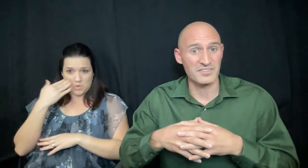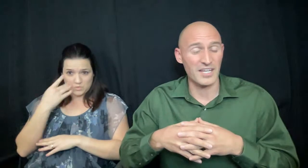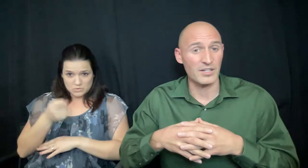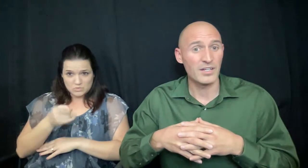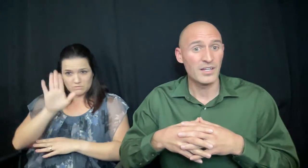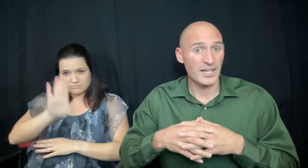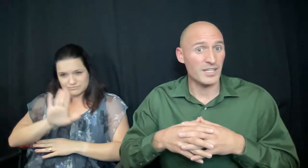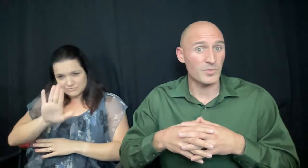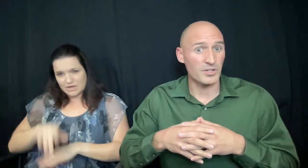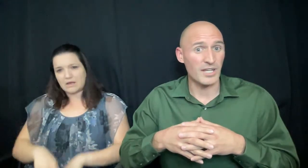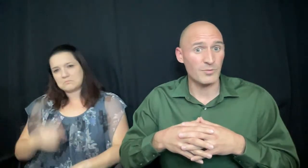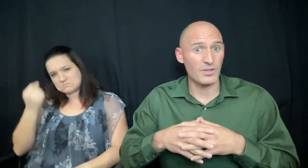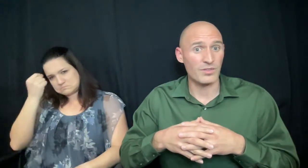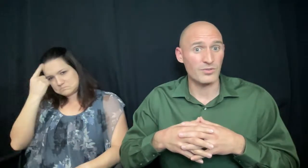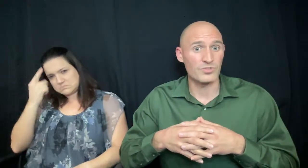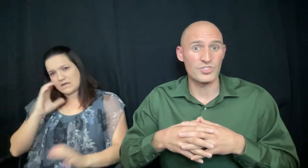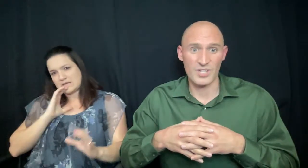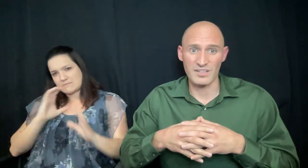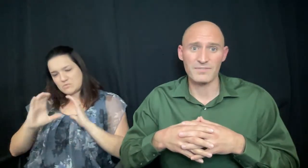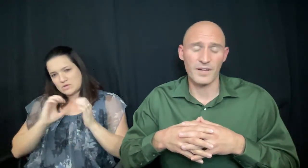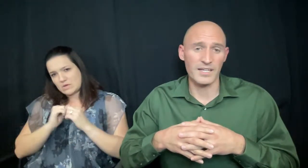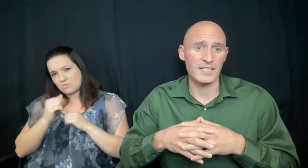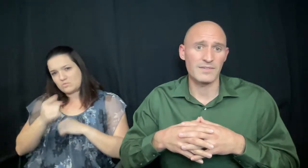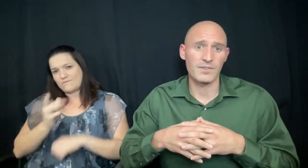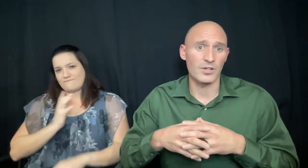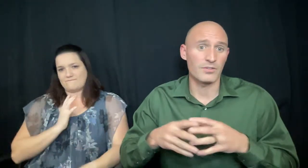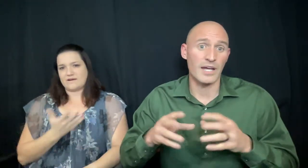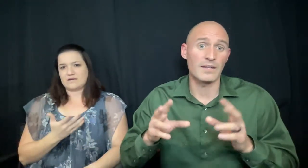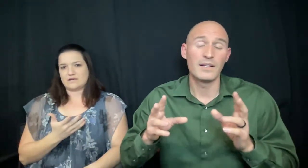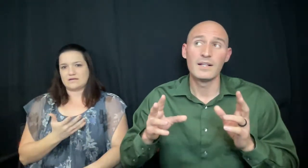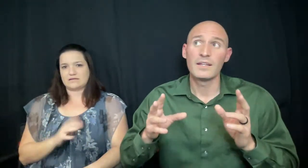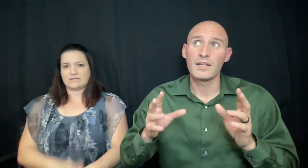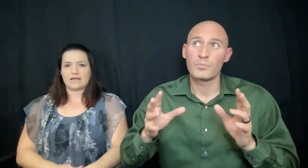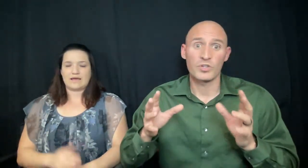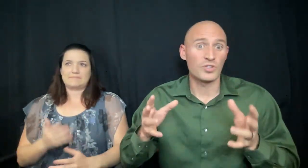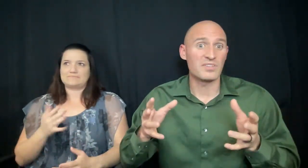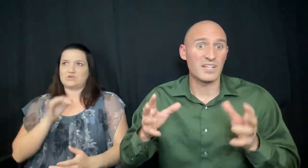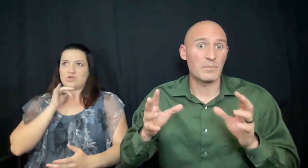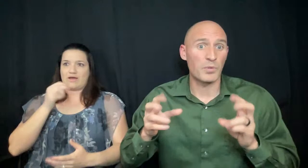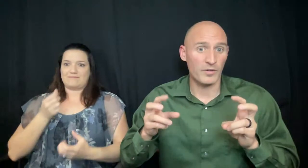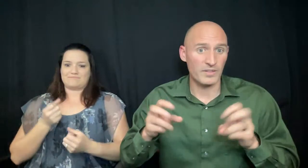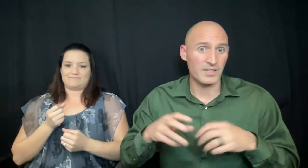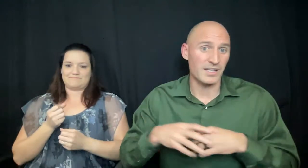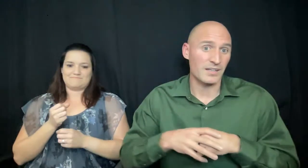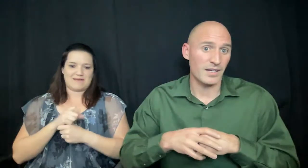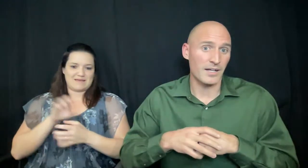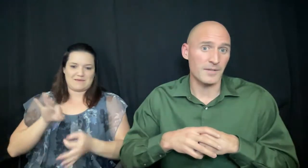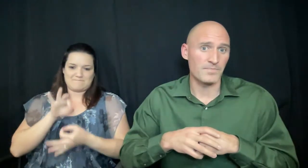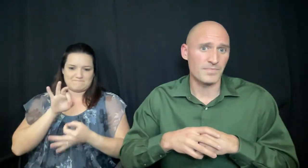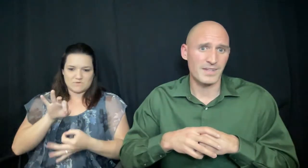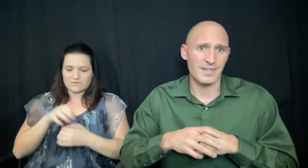understand and communicate with you just fine, even though you're not producing it perfectly.